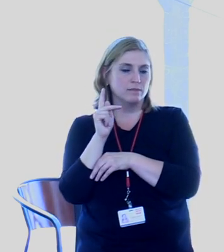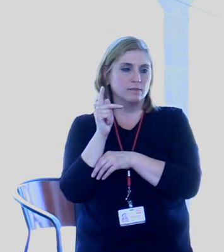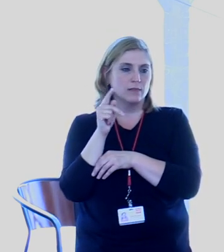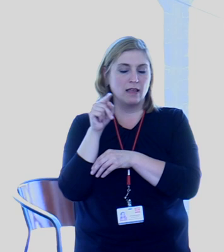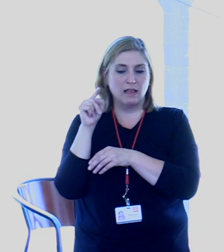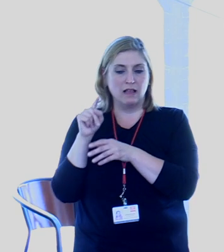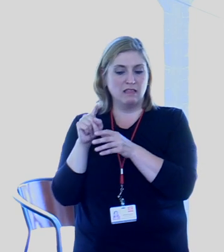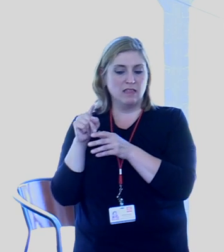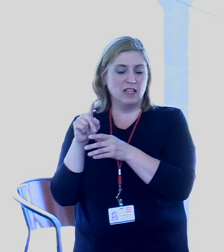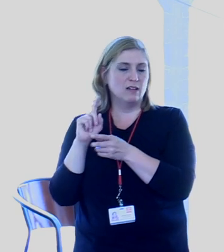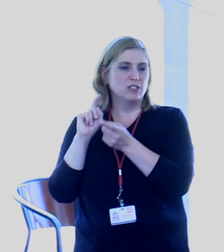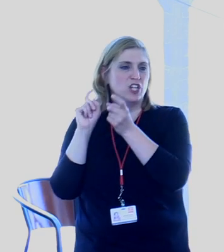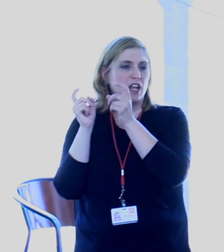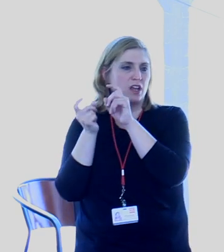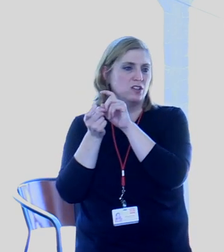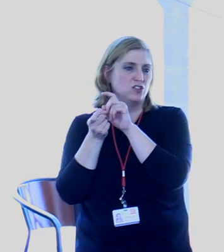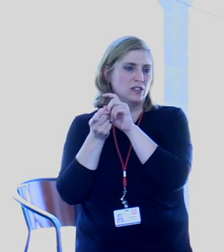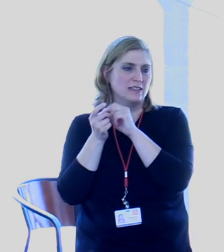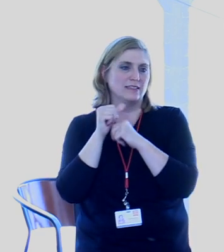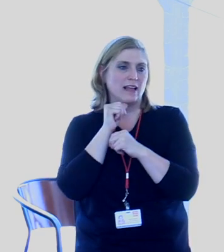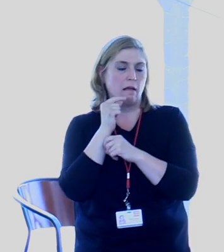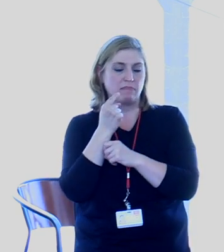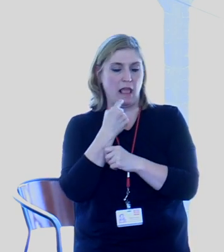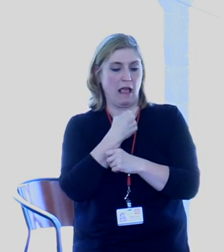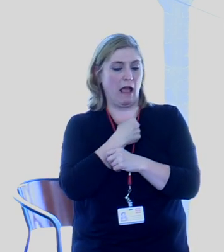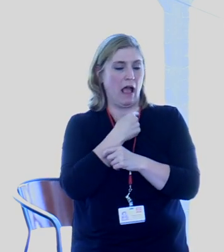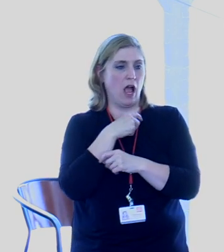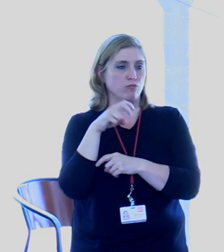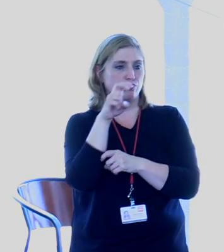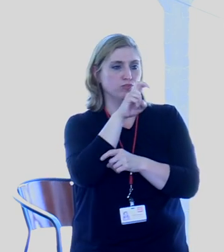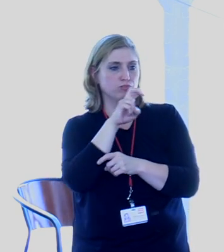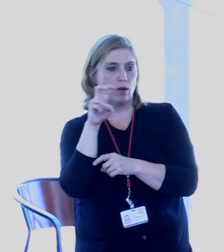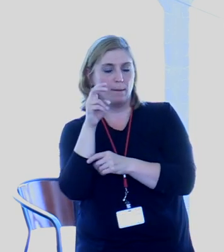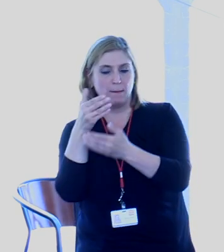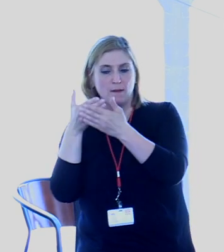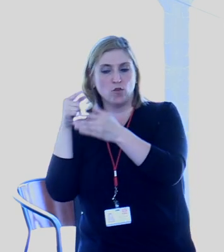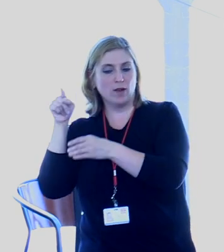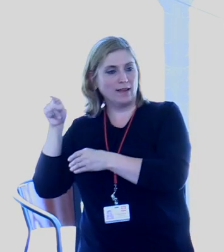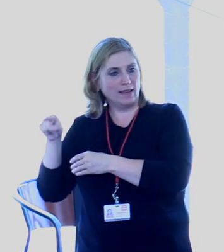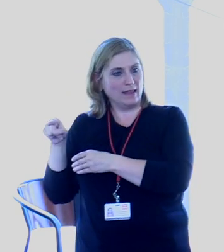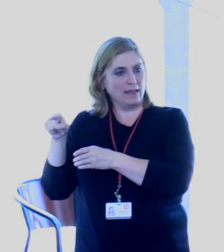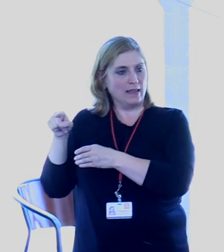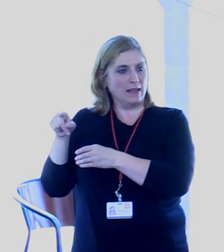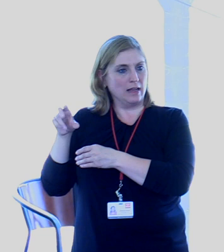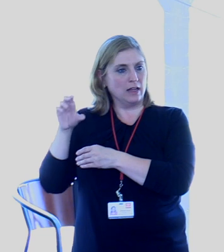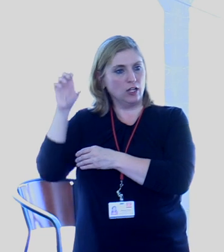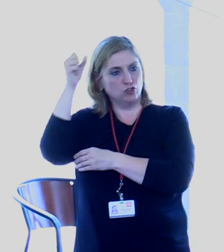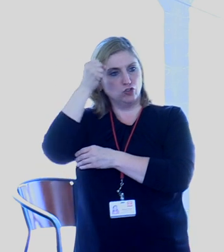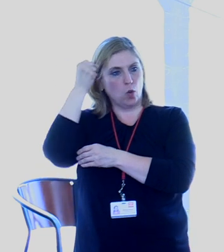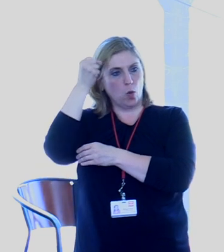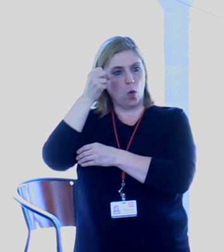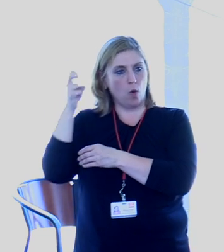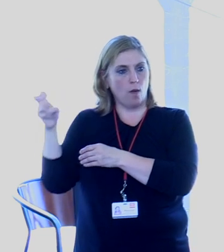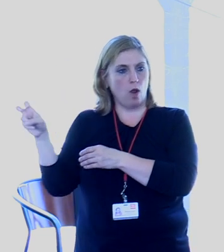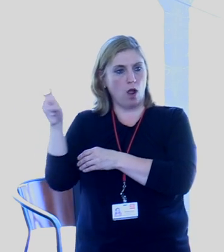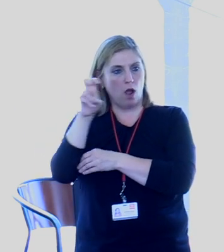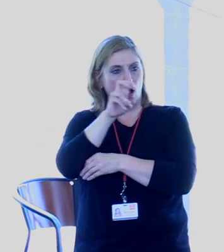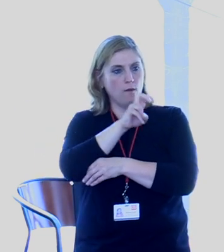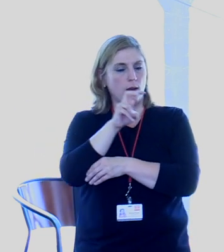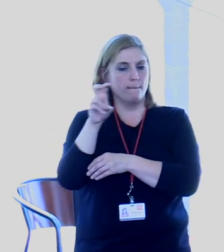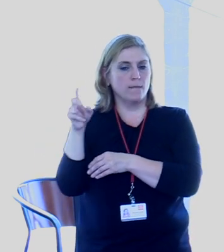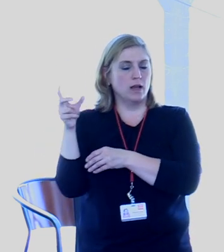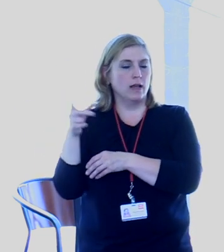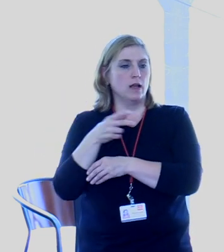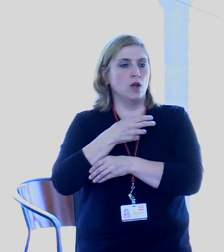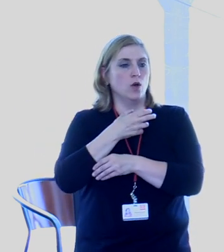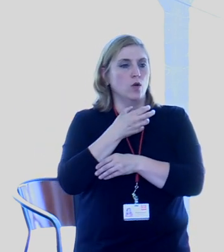figure has been changed. It's no longer I who traveled much. It's before he, Solomon, traveled much, he cried out